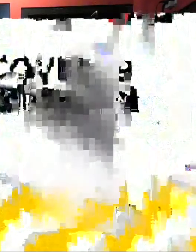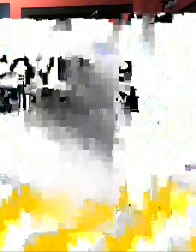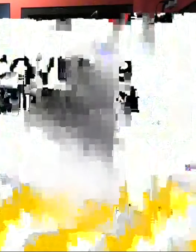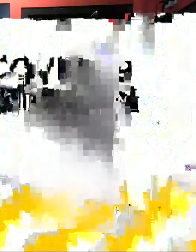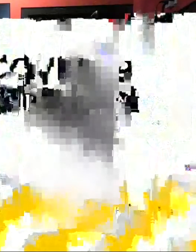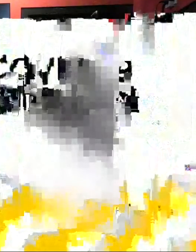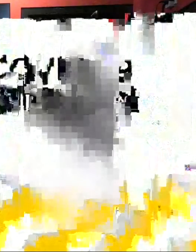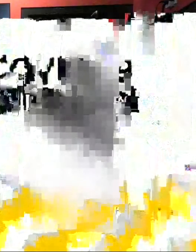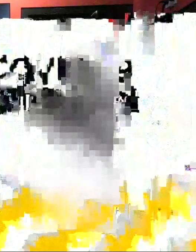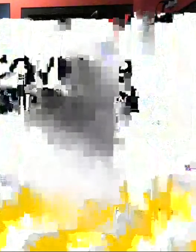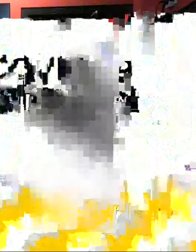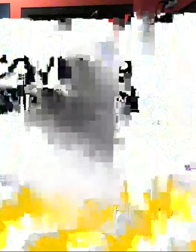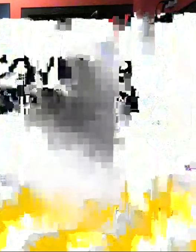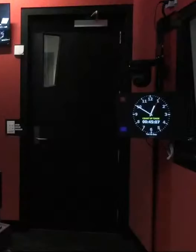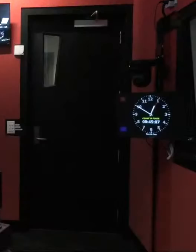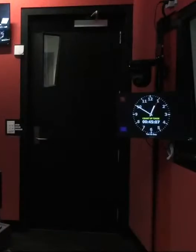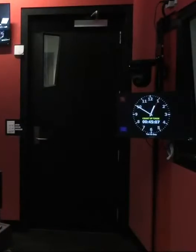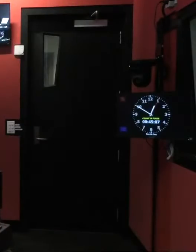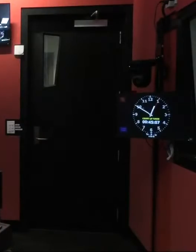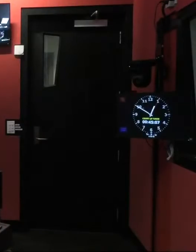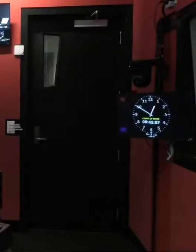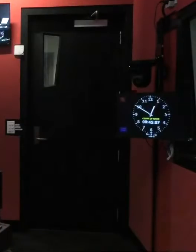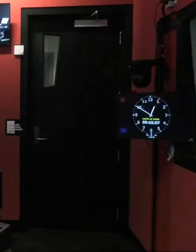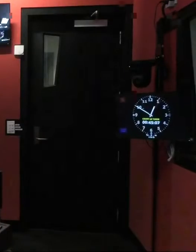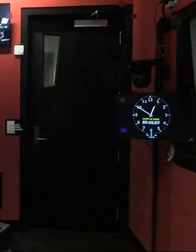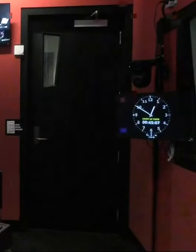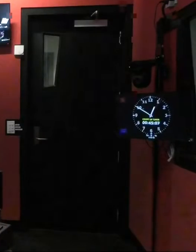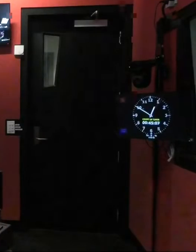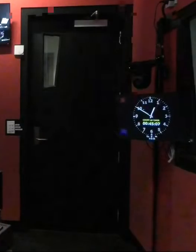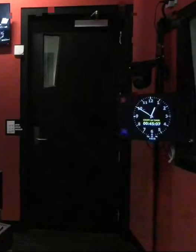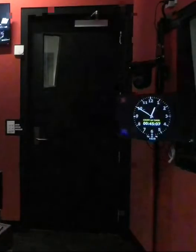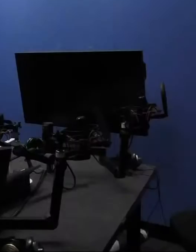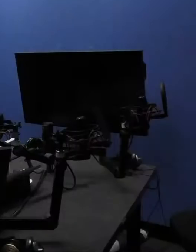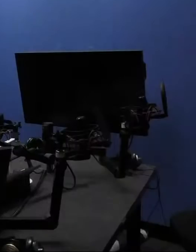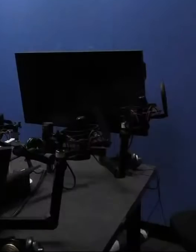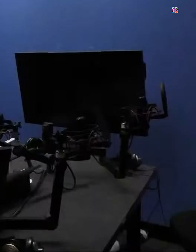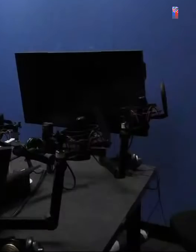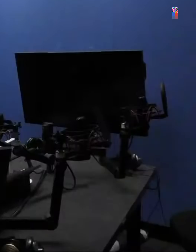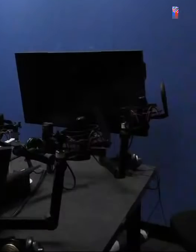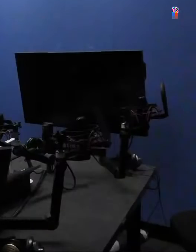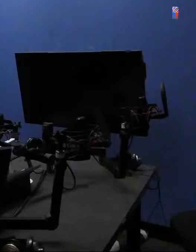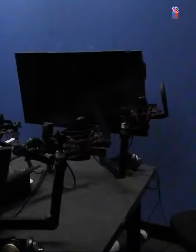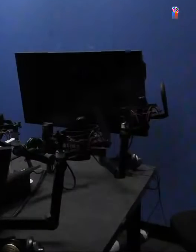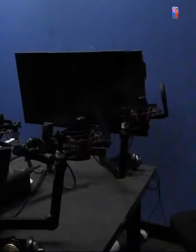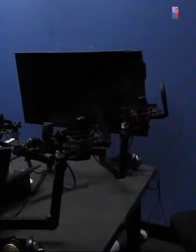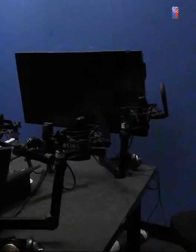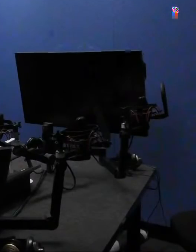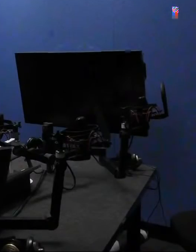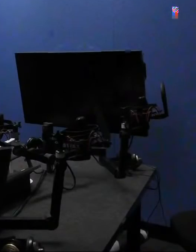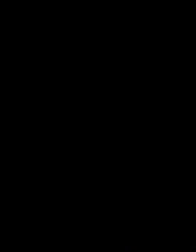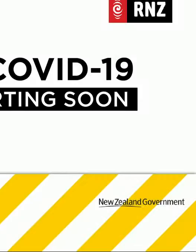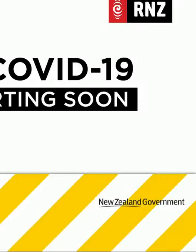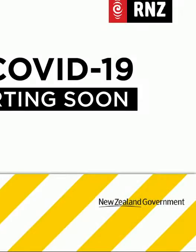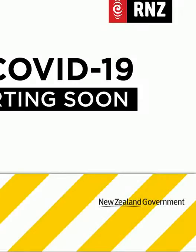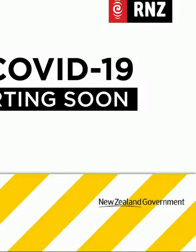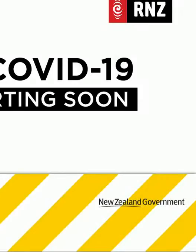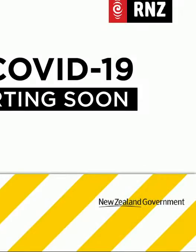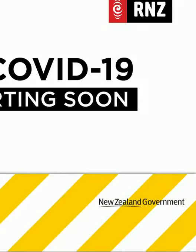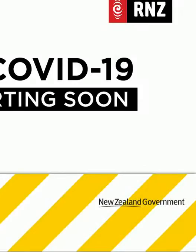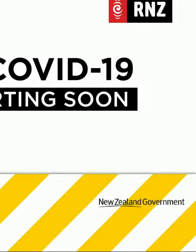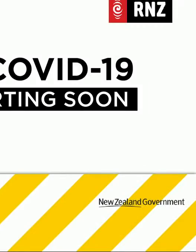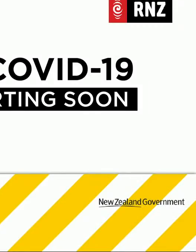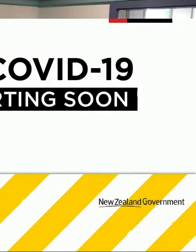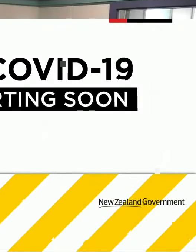survey with the multicultural communities, the issues that come up are social isolation, financial hardship, and